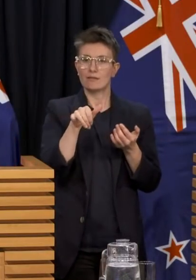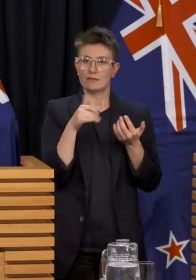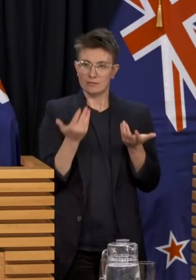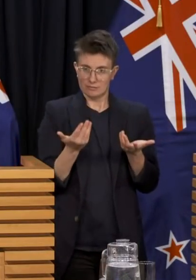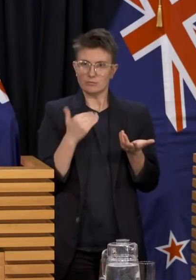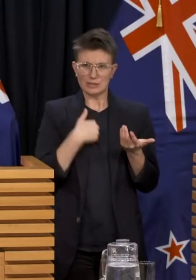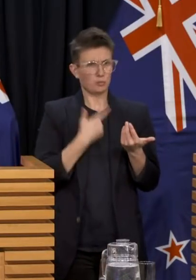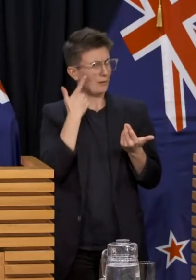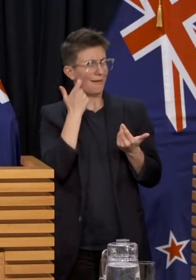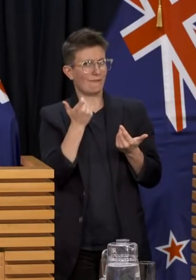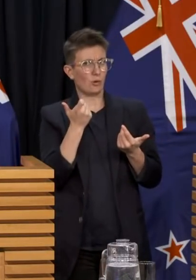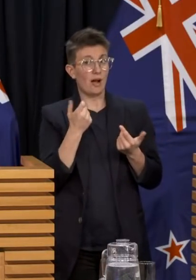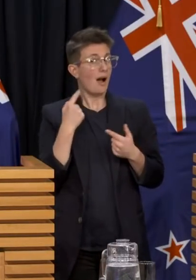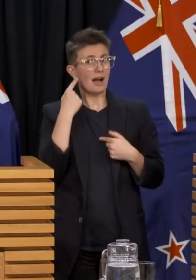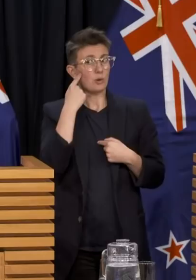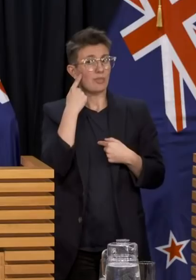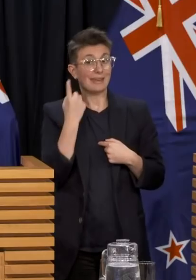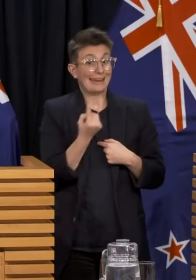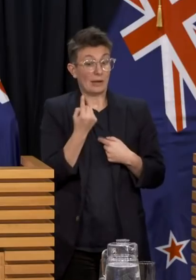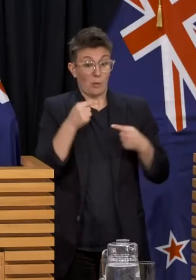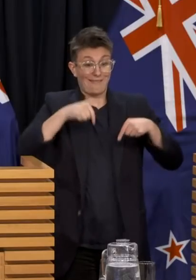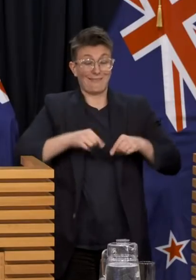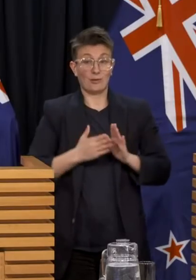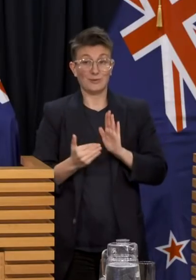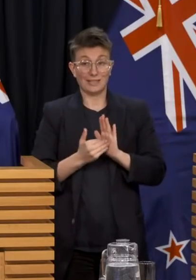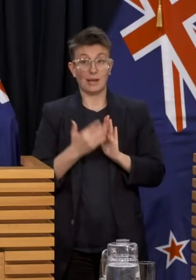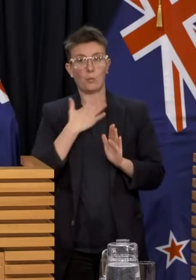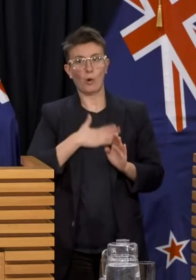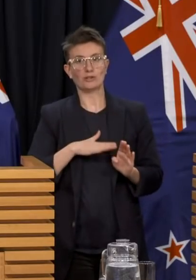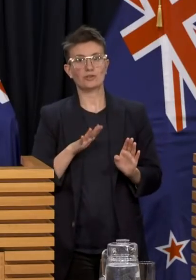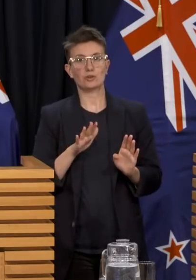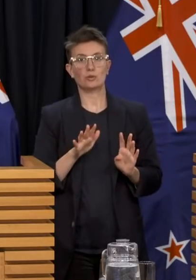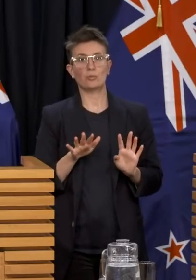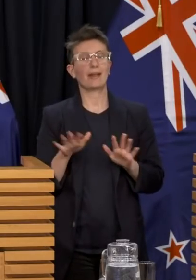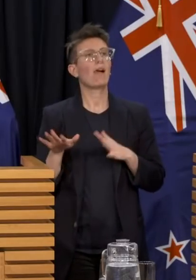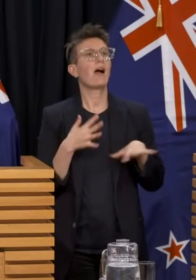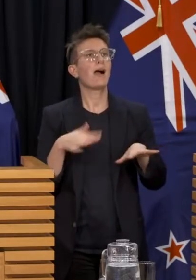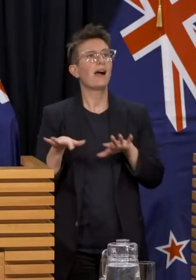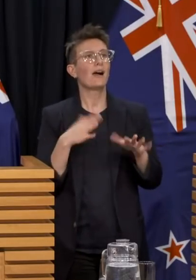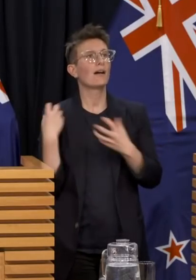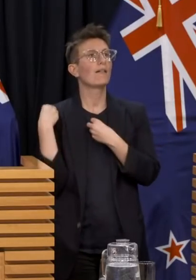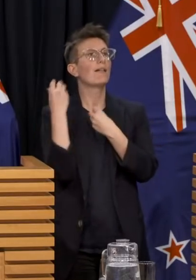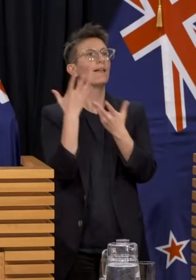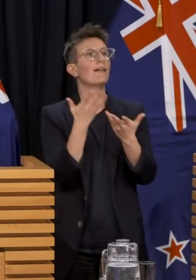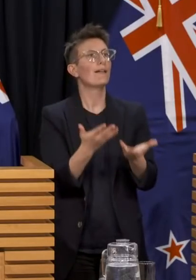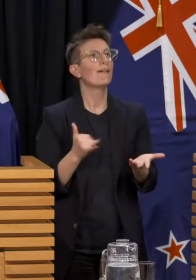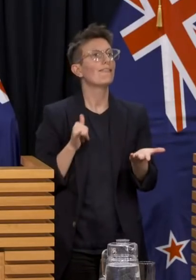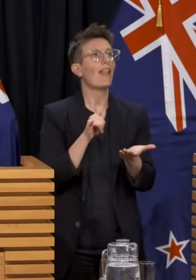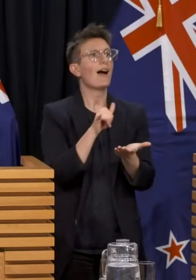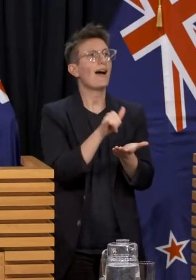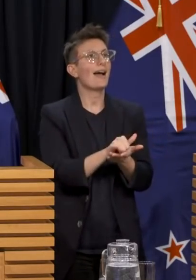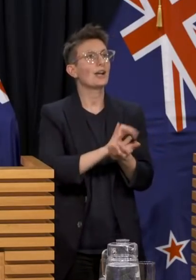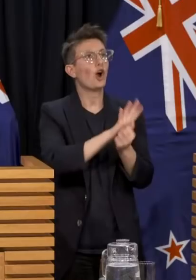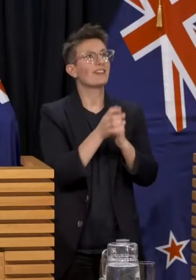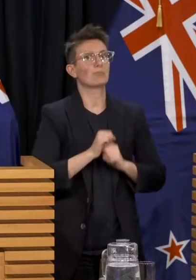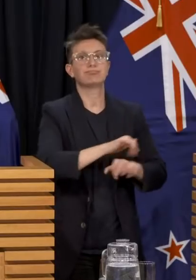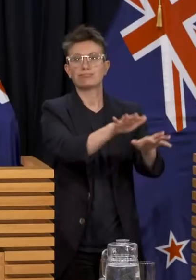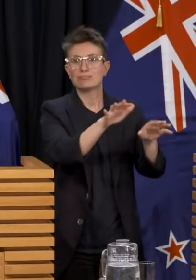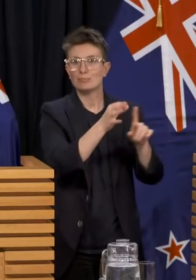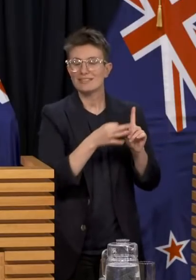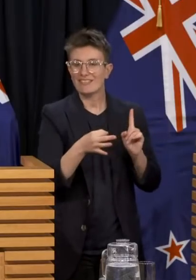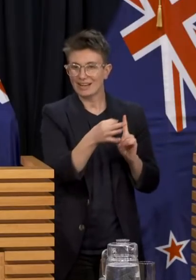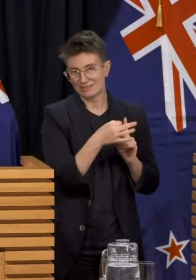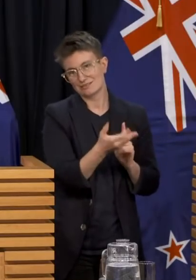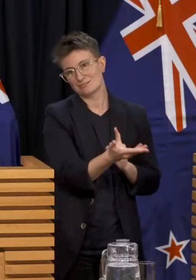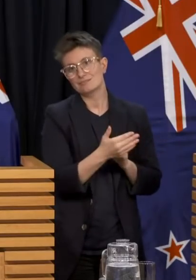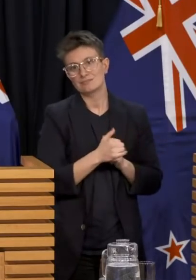Zealand wants to be responsible for us inadvertently seeing COVID-19 make its way into the Pacific where it's not currently